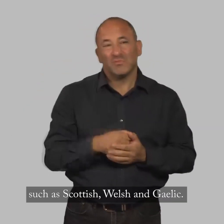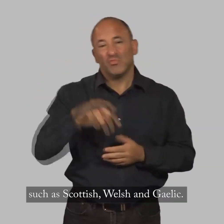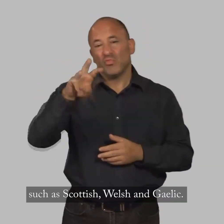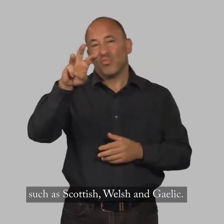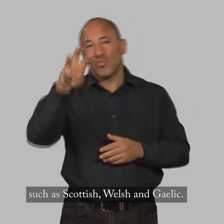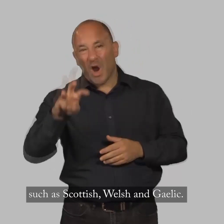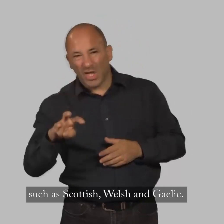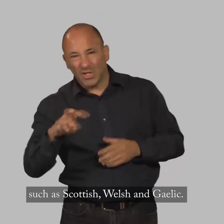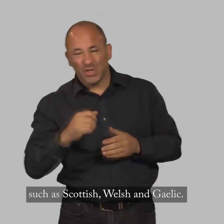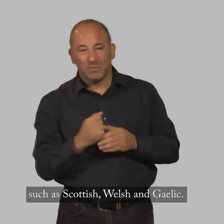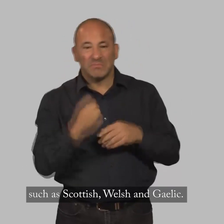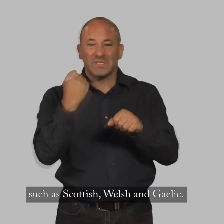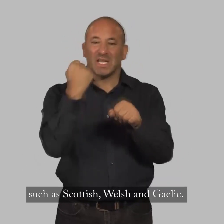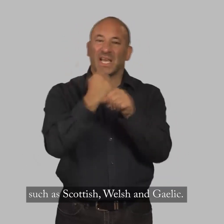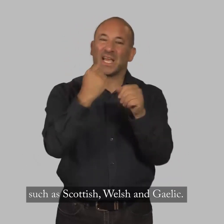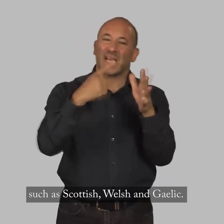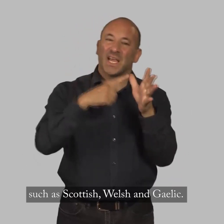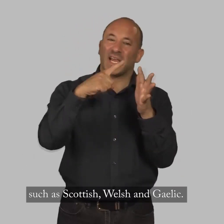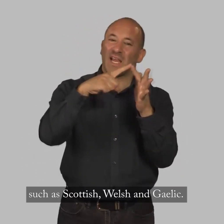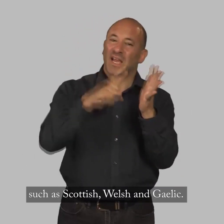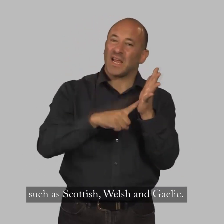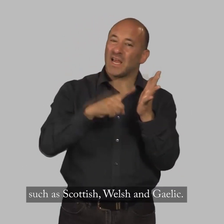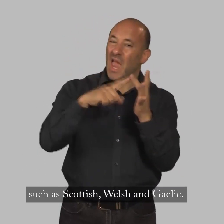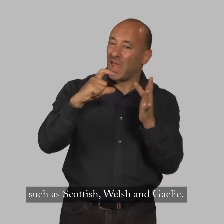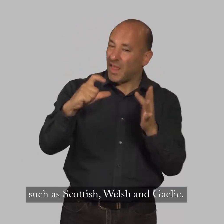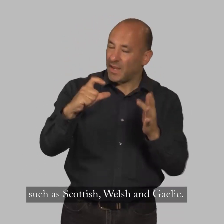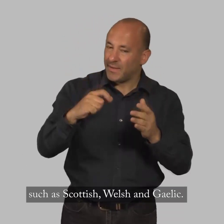Scottish, Welsh and Gaelic.